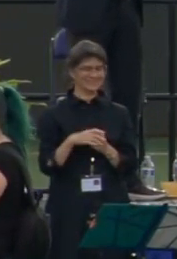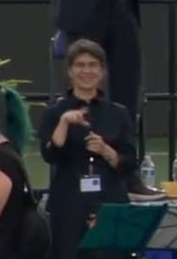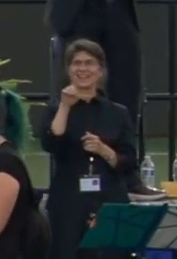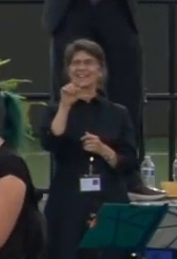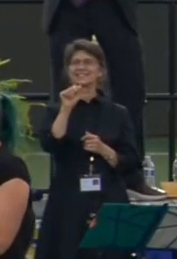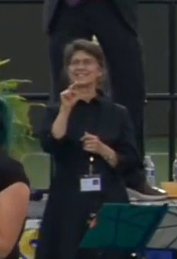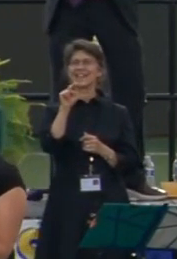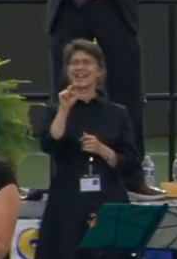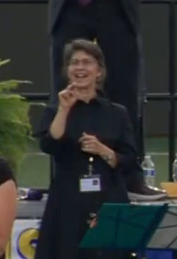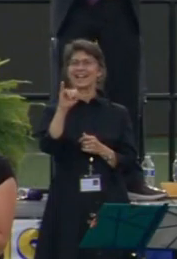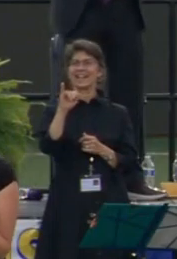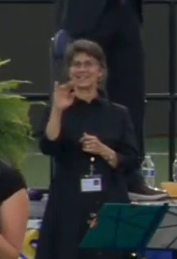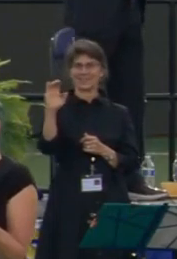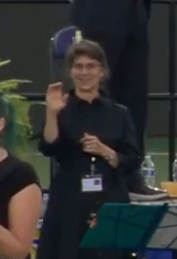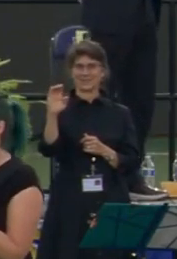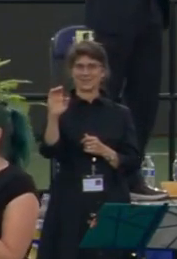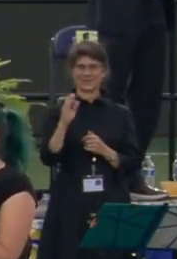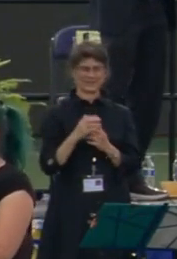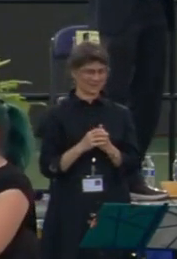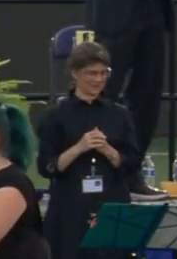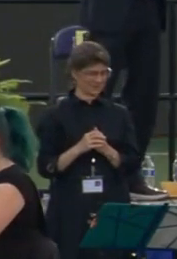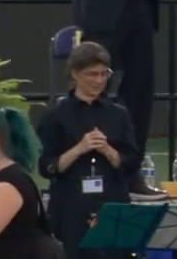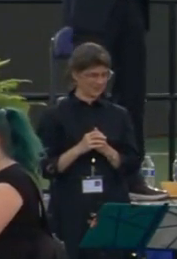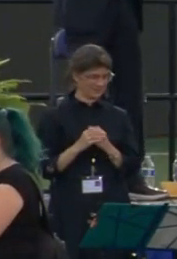Danny Chavarria.